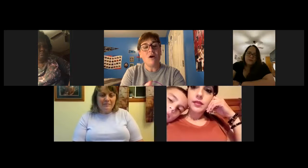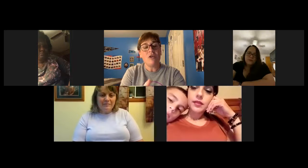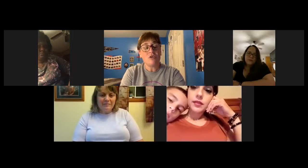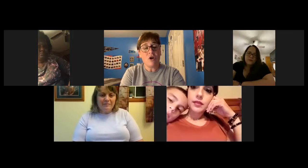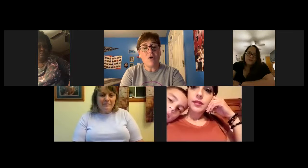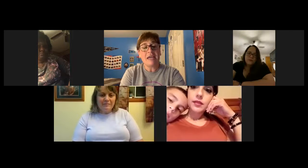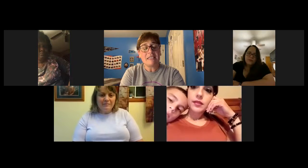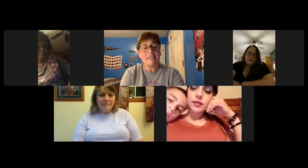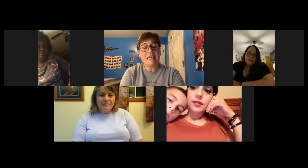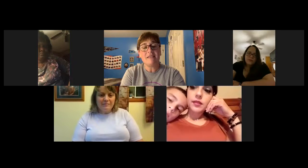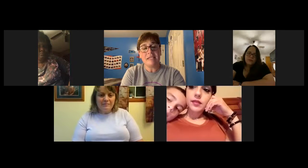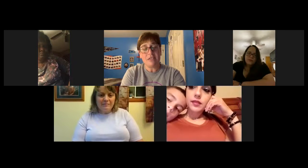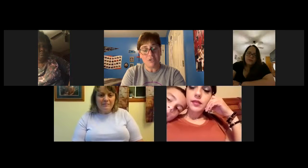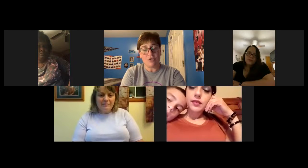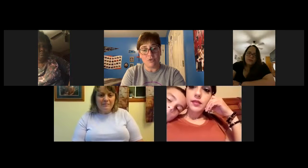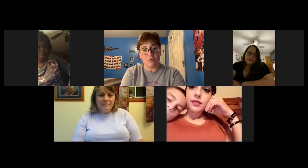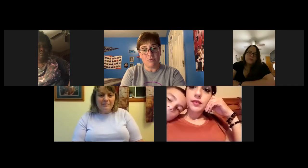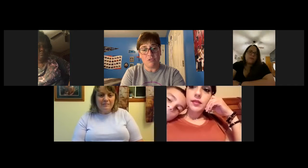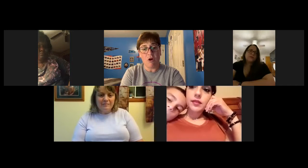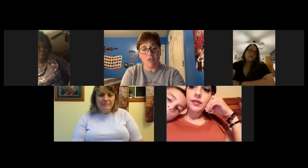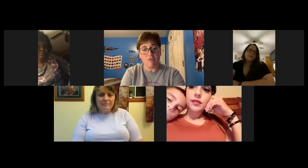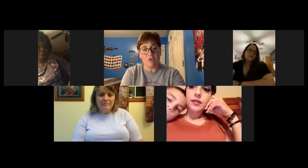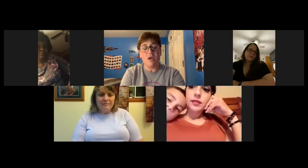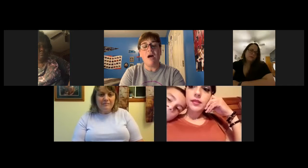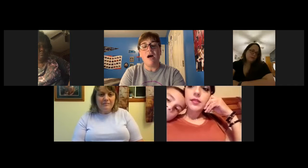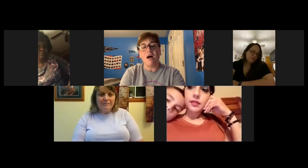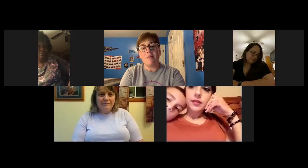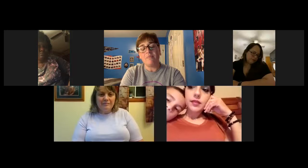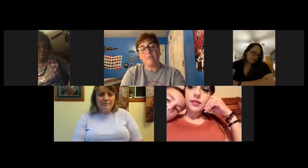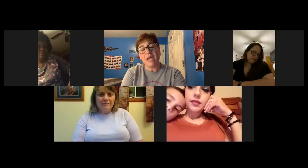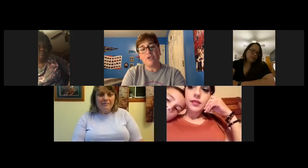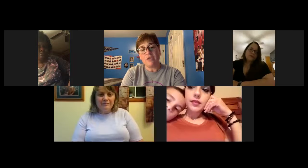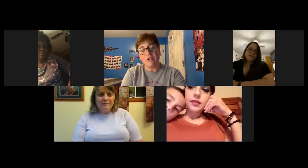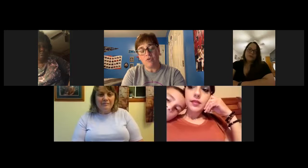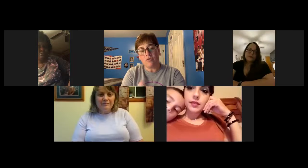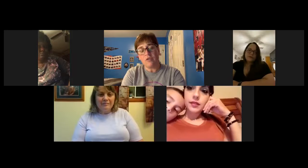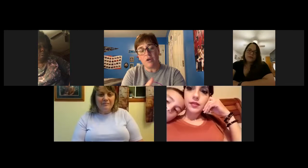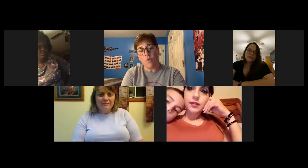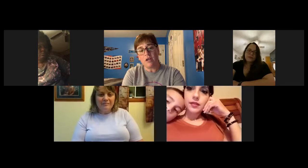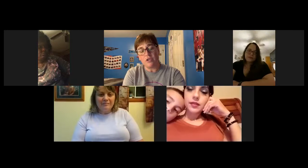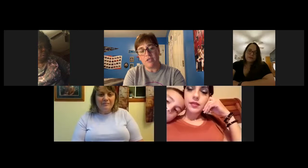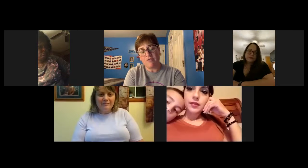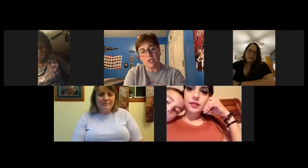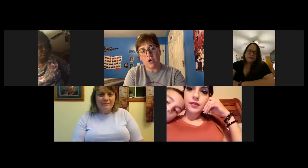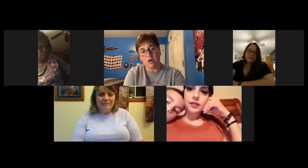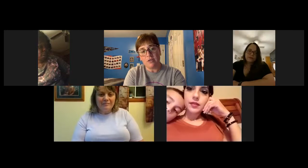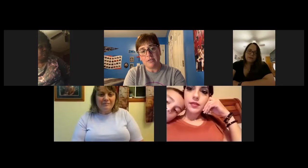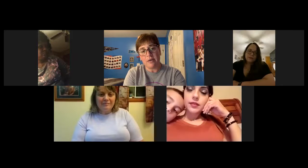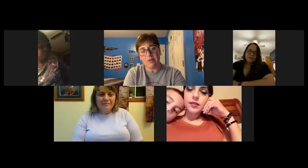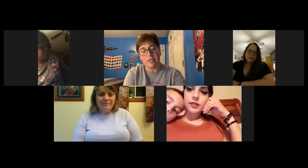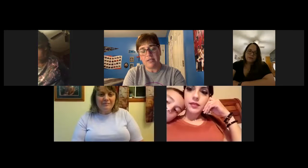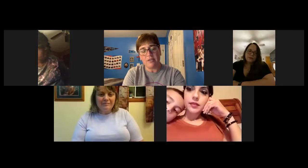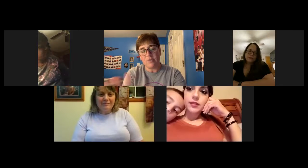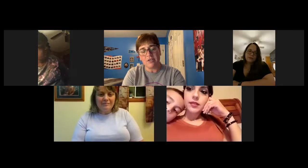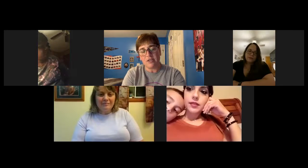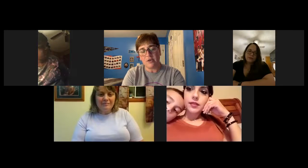So you can go, I can send the link to all of you. And you can go through and you can watch all the different songs that